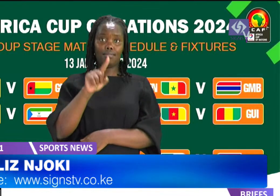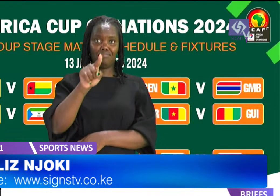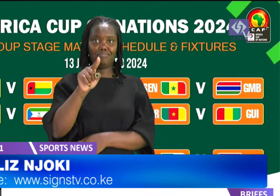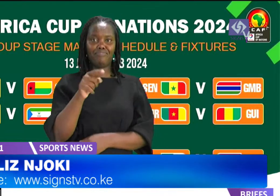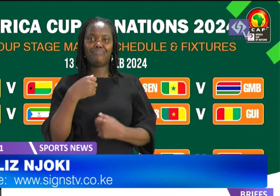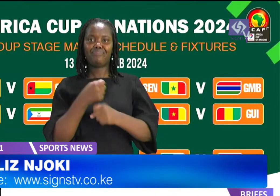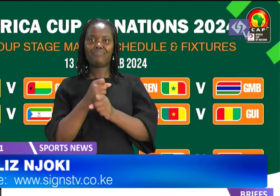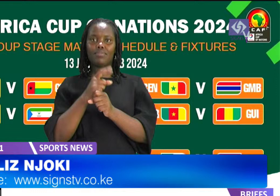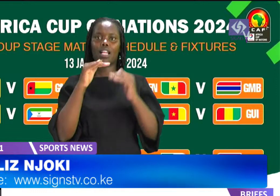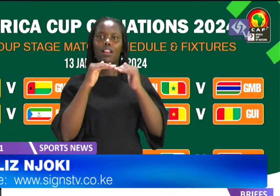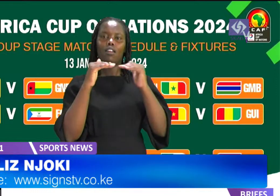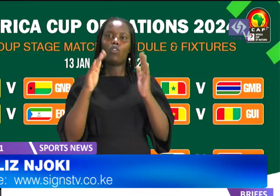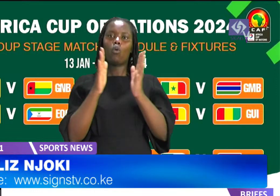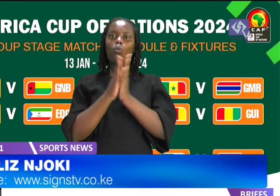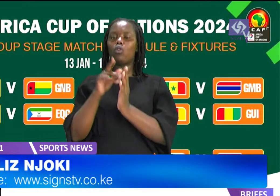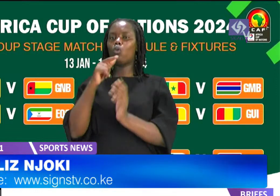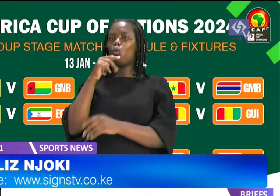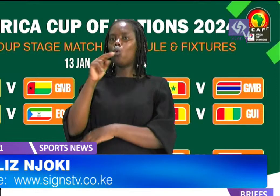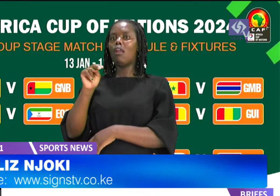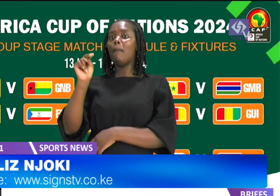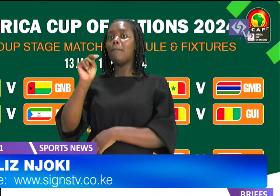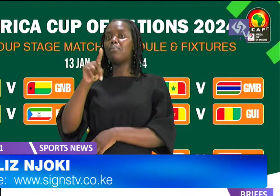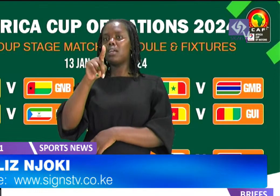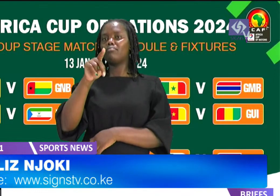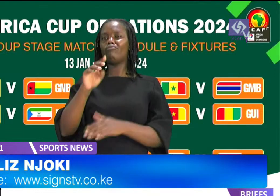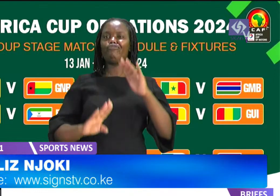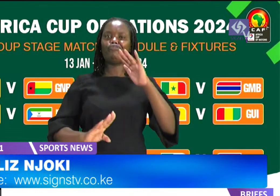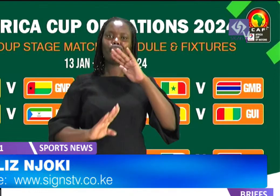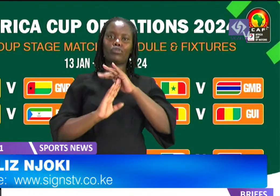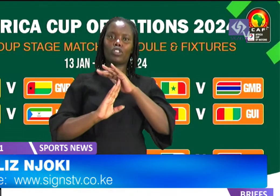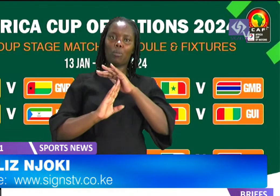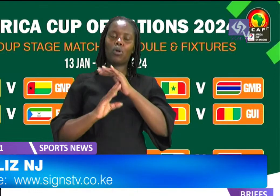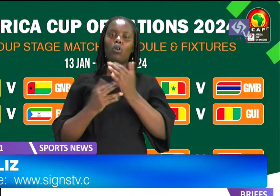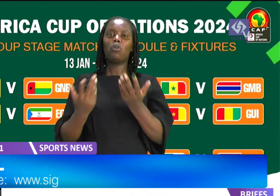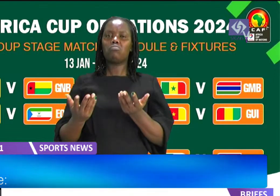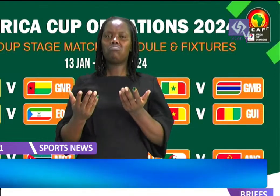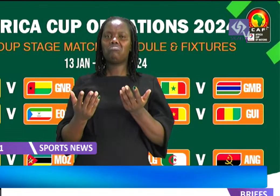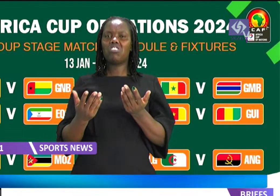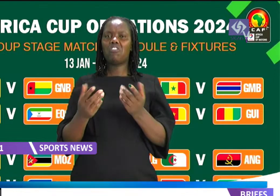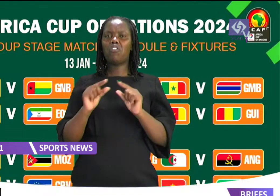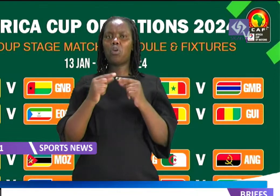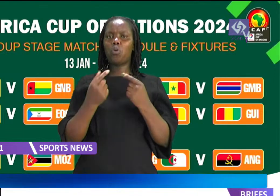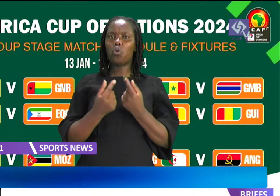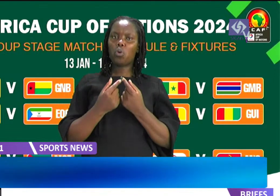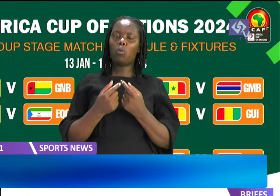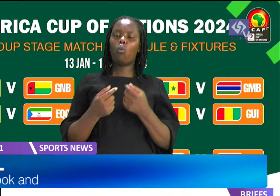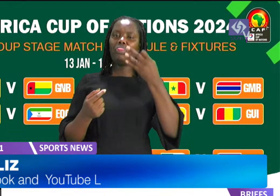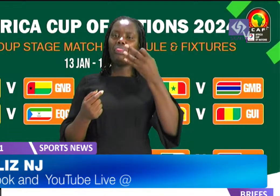second half, donning South African 2-0 with goals from Hamari